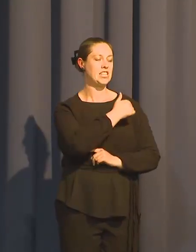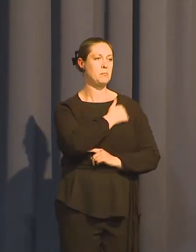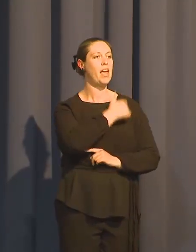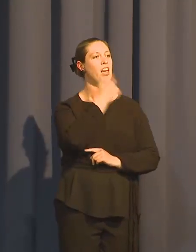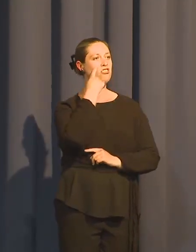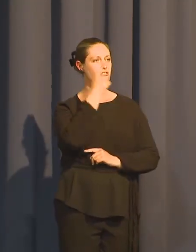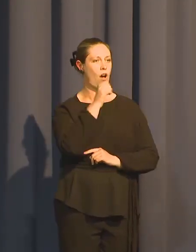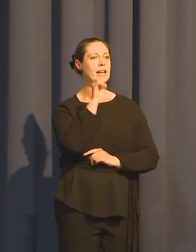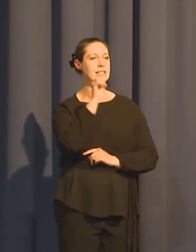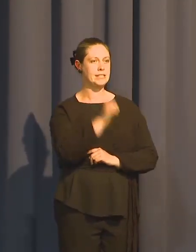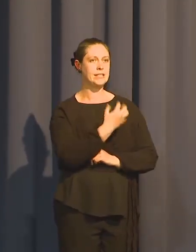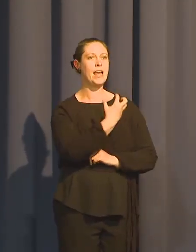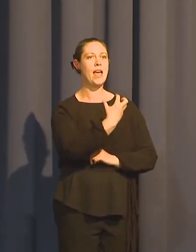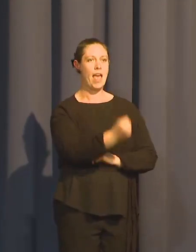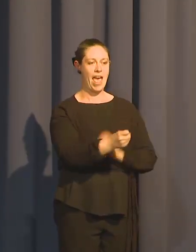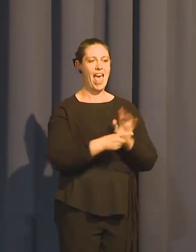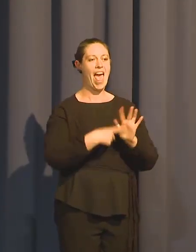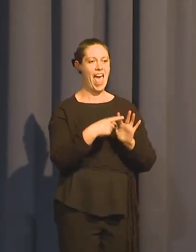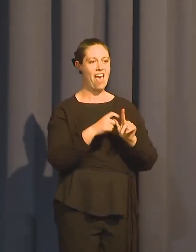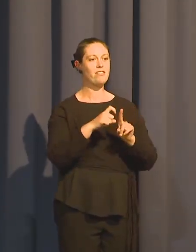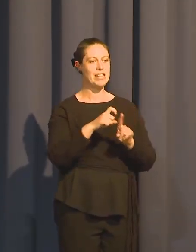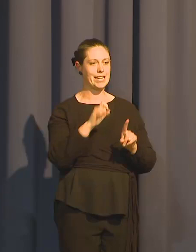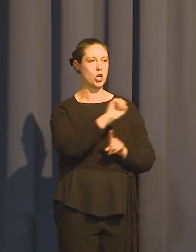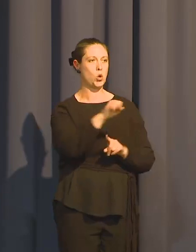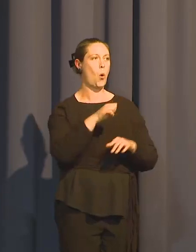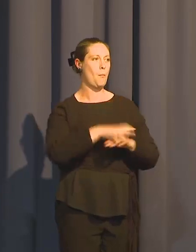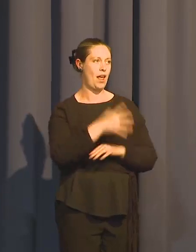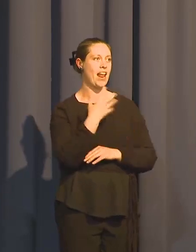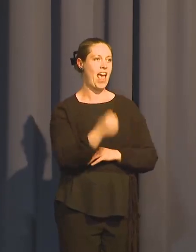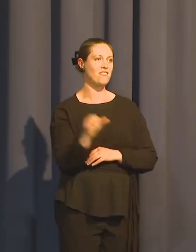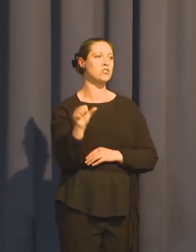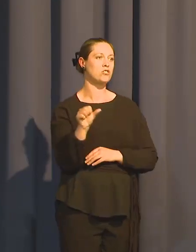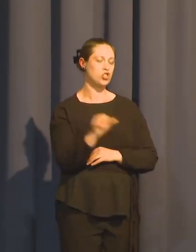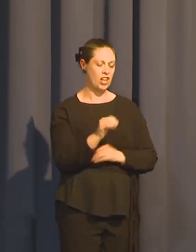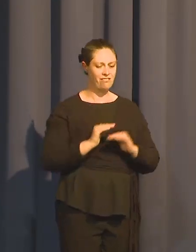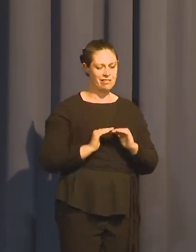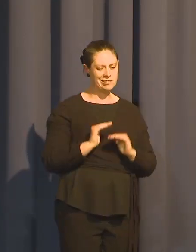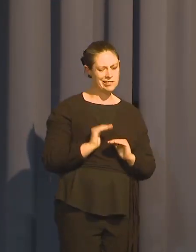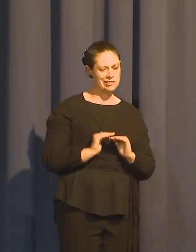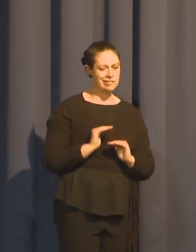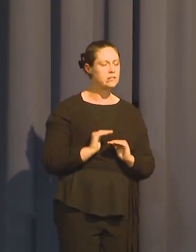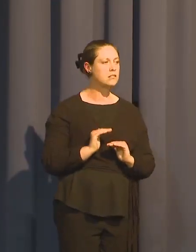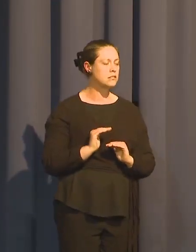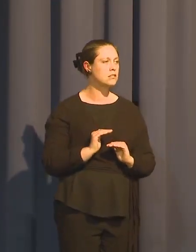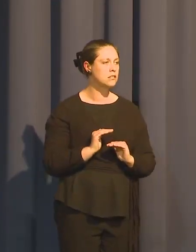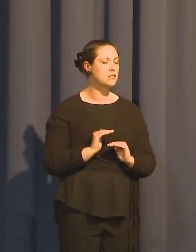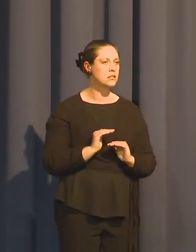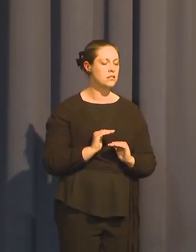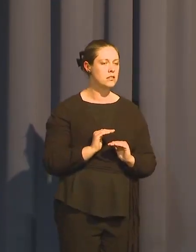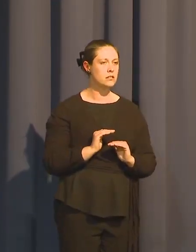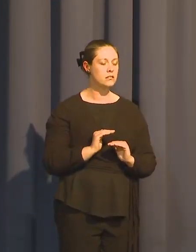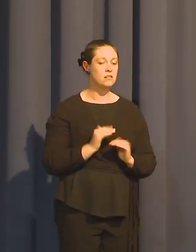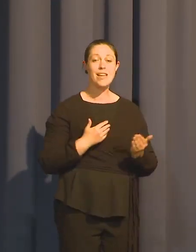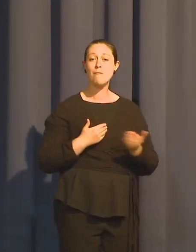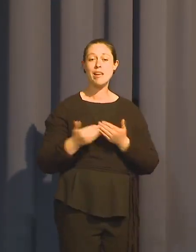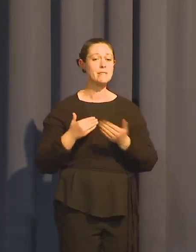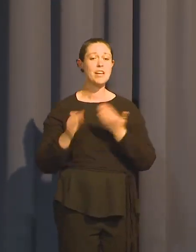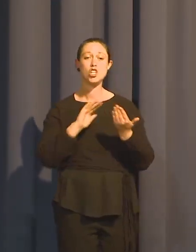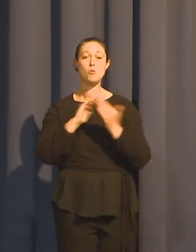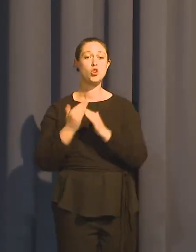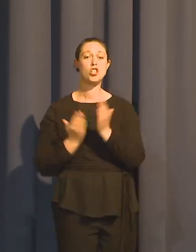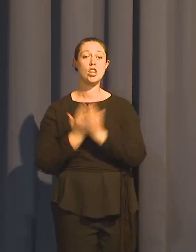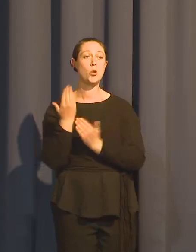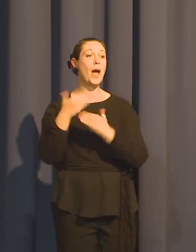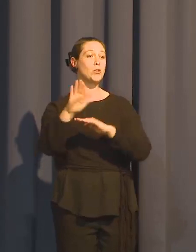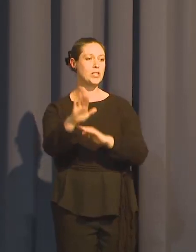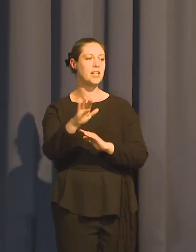we did expect to see low but detectable levels of lead in your community, just as we would in any community in New